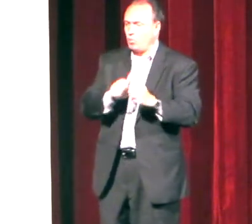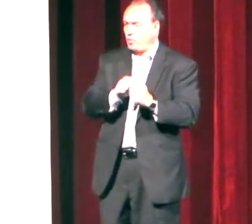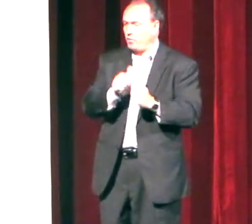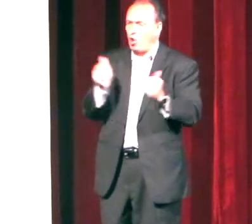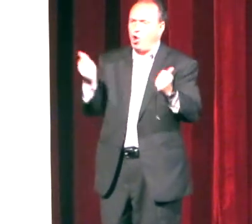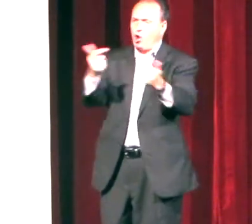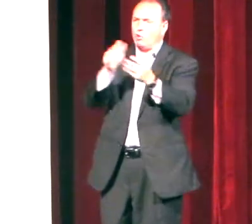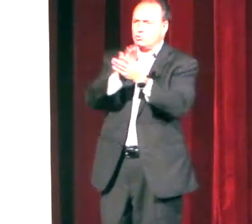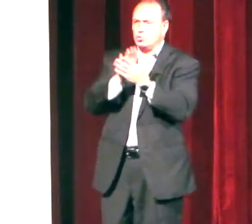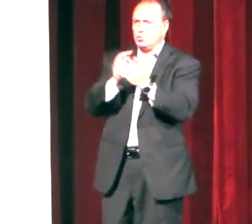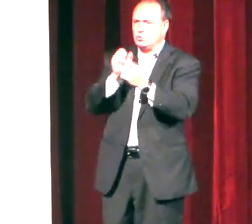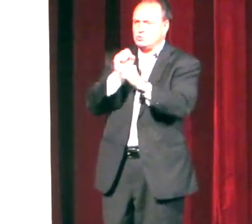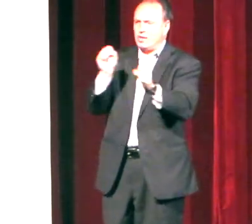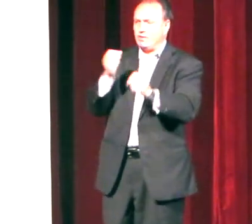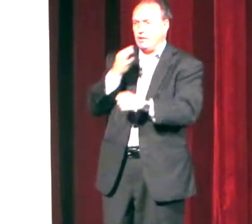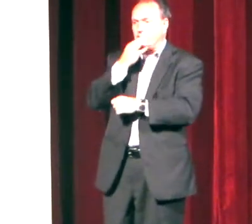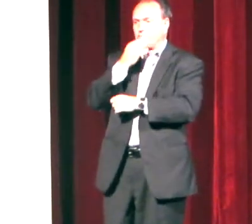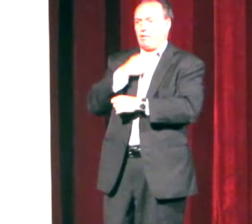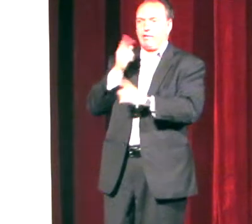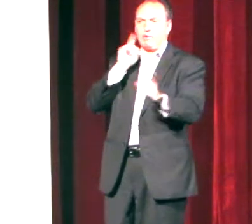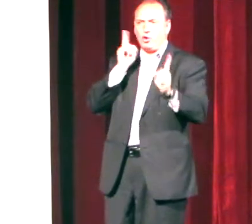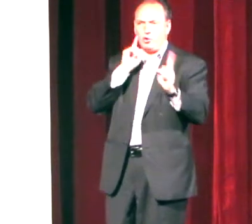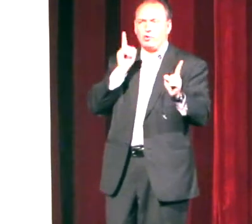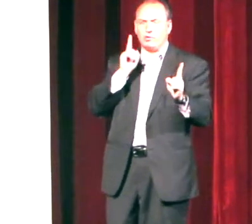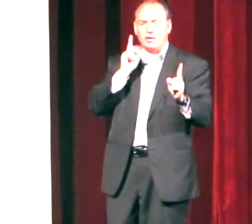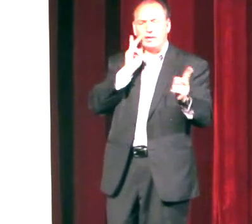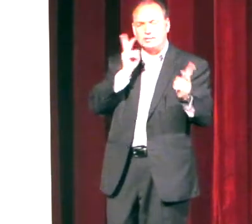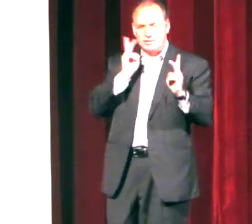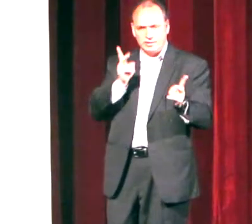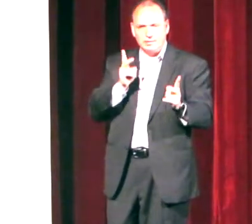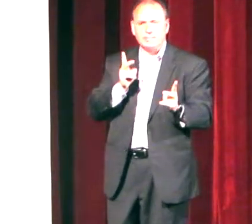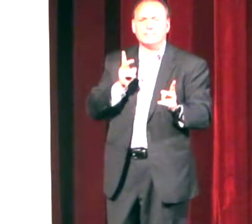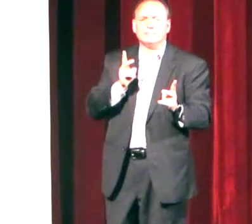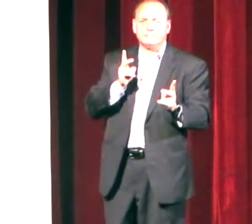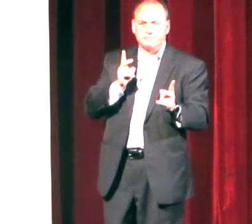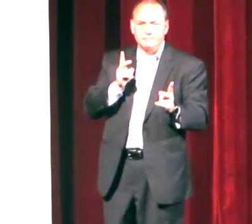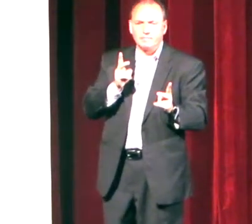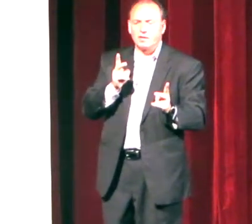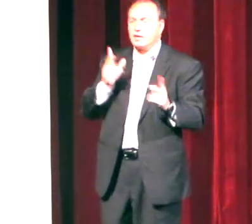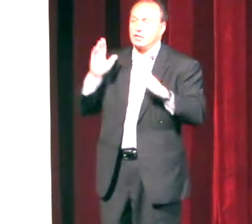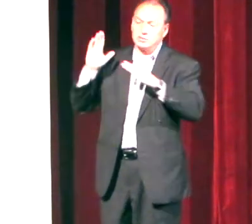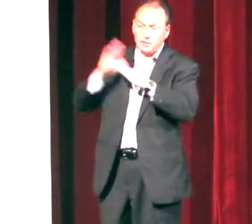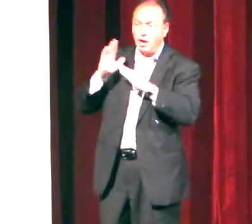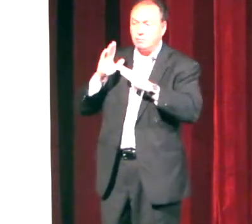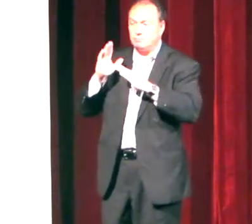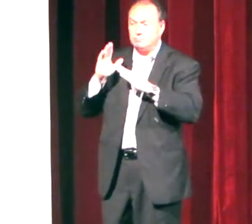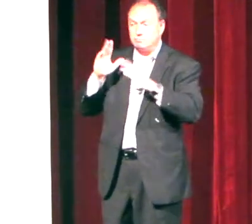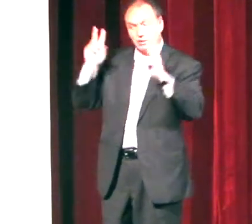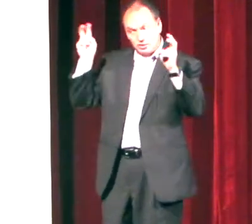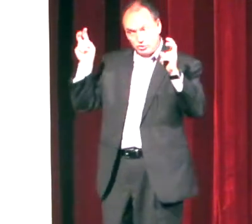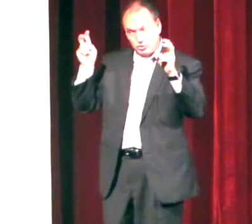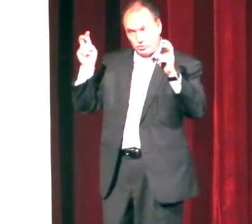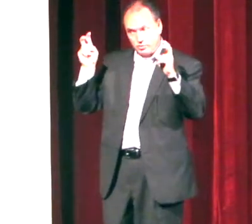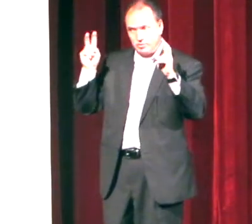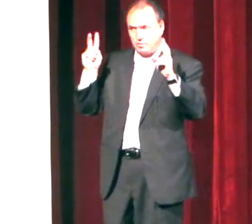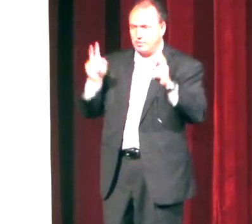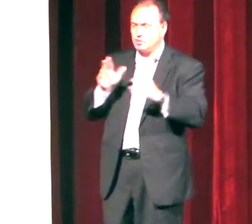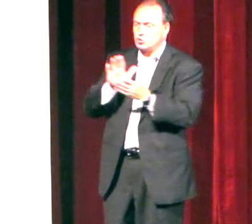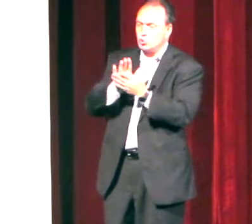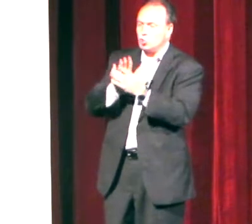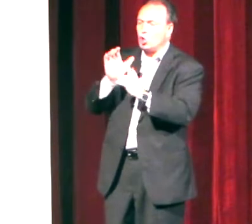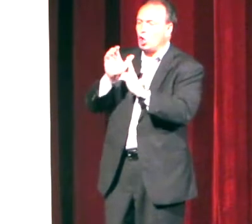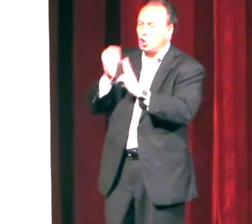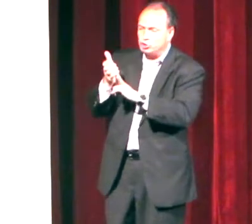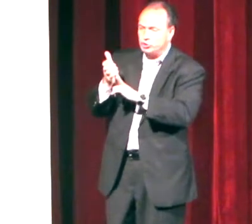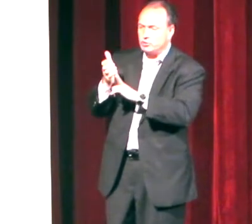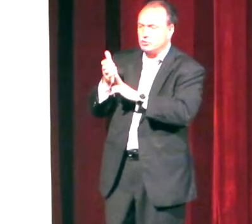school safety expert I've heard and seen, the number one issue is school culture.